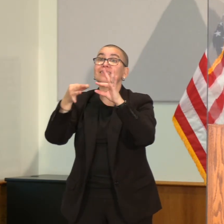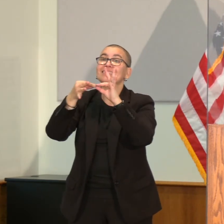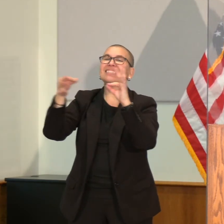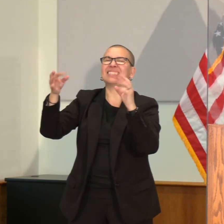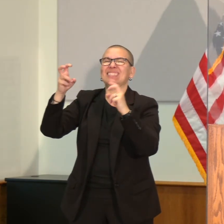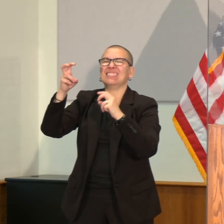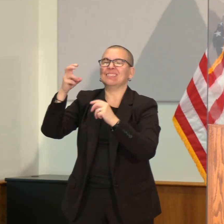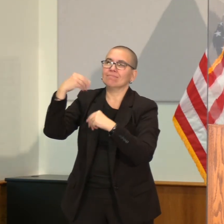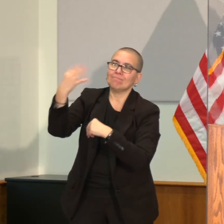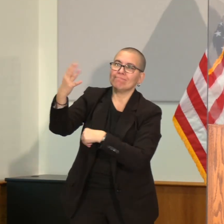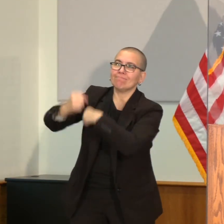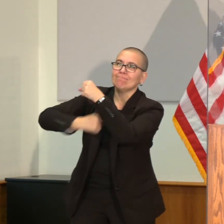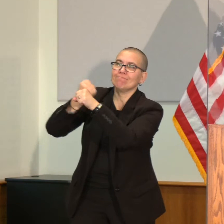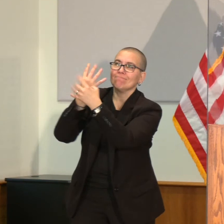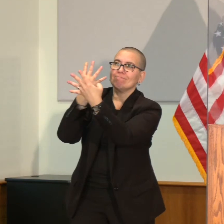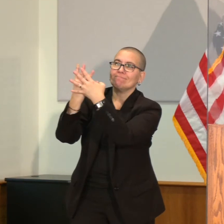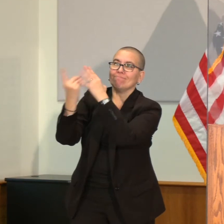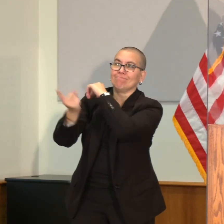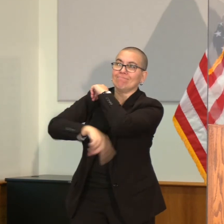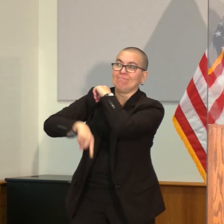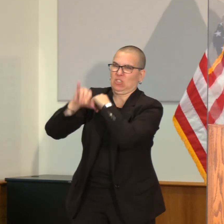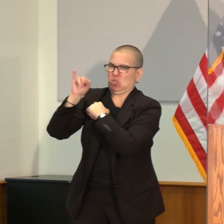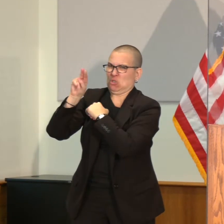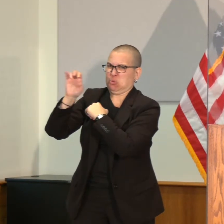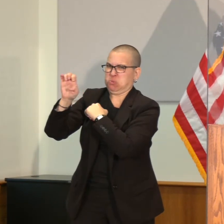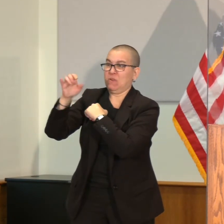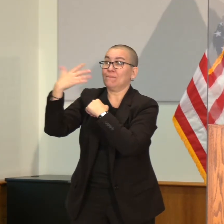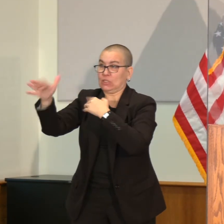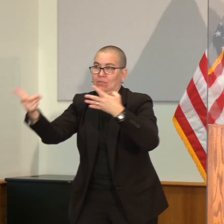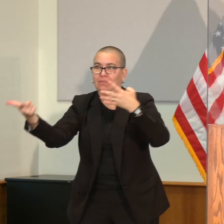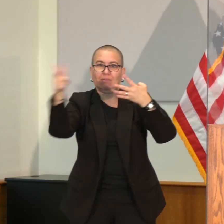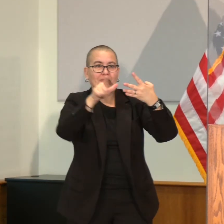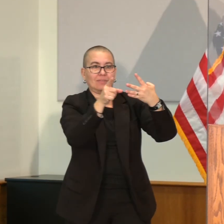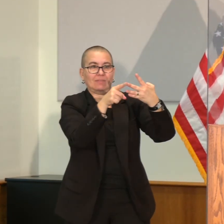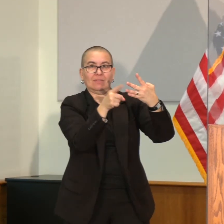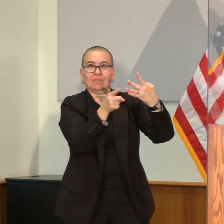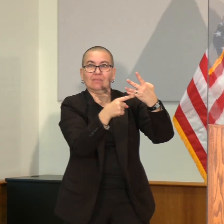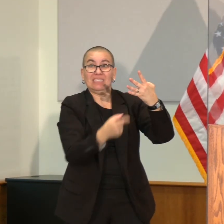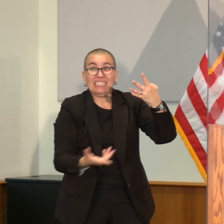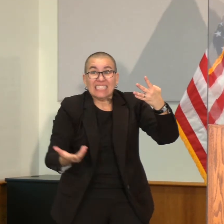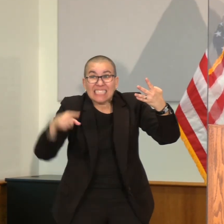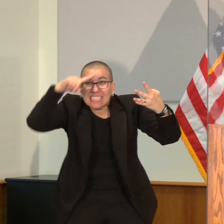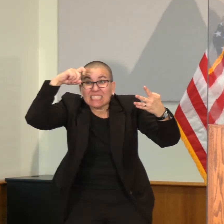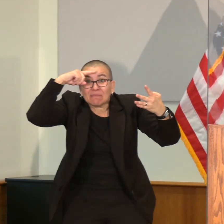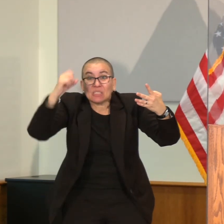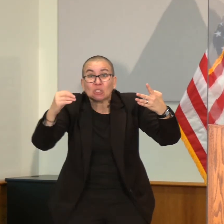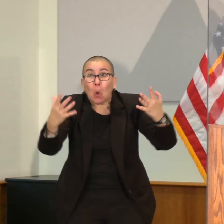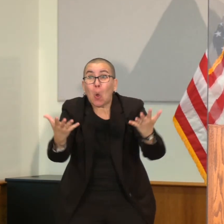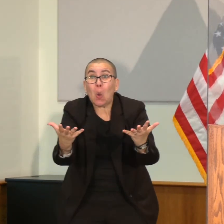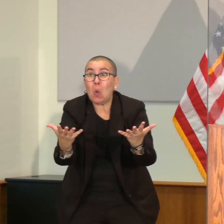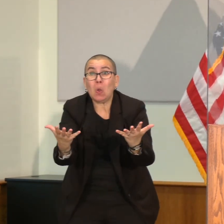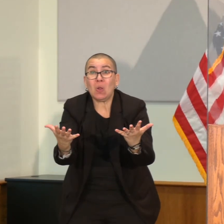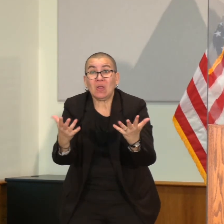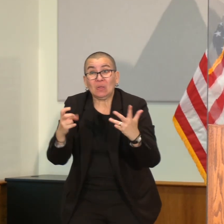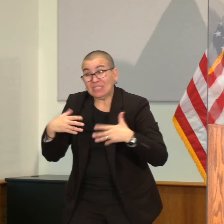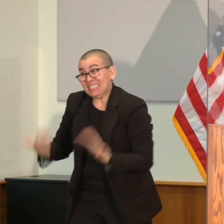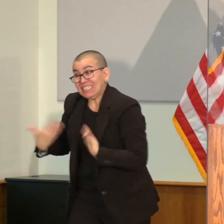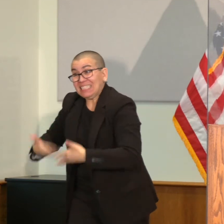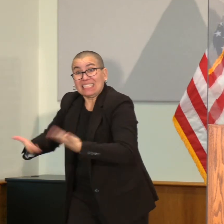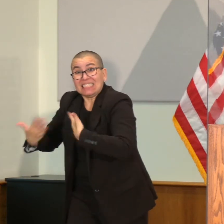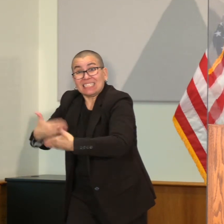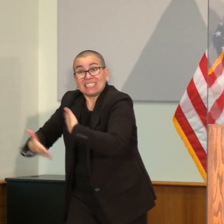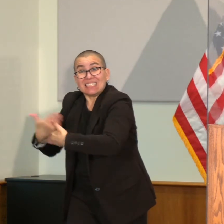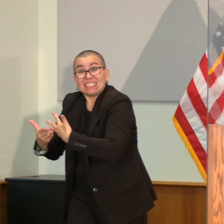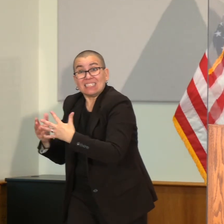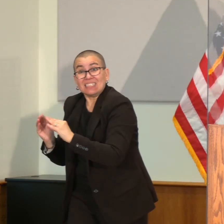we don't make these changes. So my point right now is I'm willing to listen. We're willing to talk. I'm not going to draw the red line in the sand, but I'm very clearly